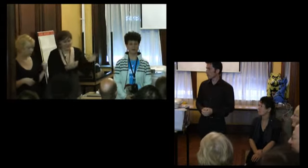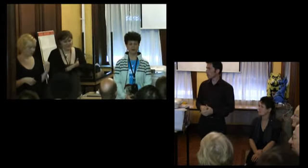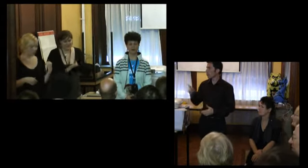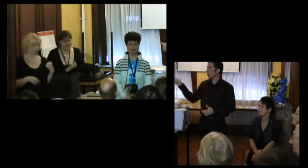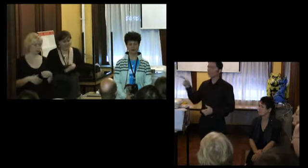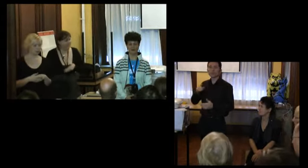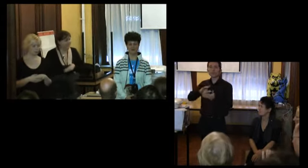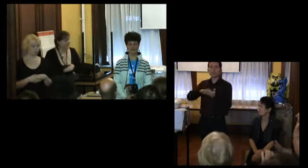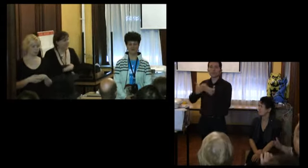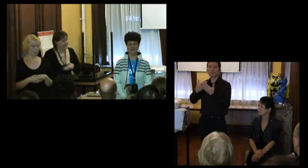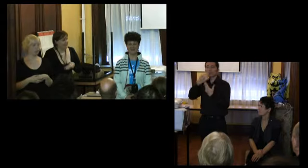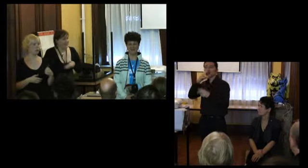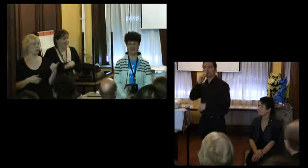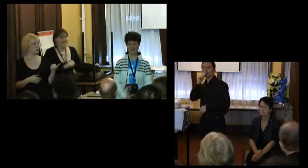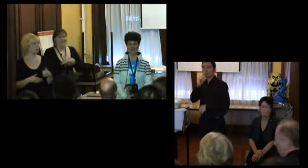So,